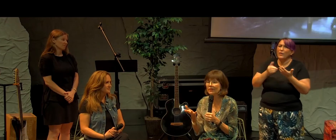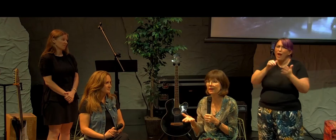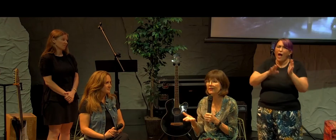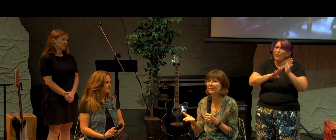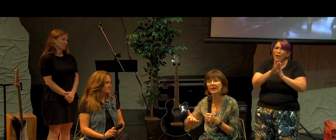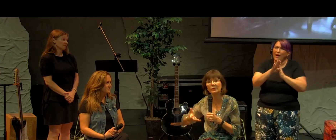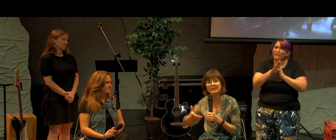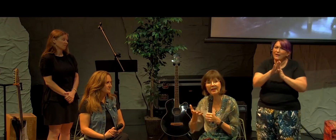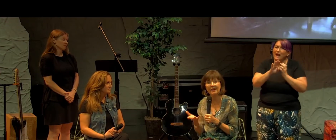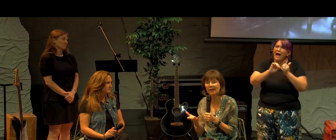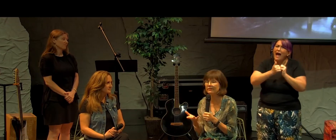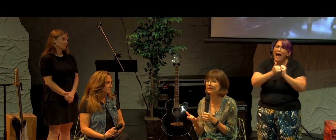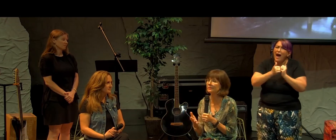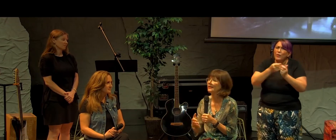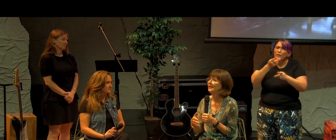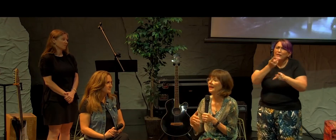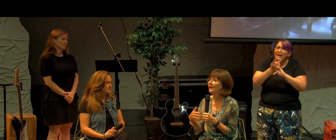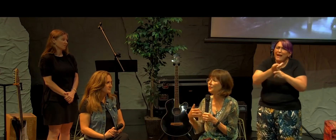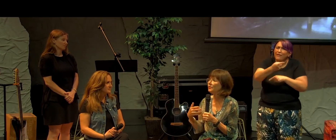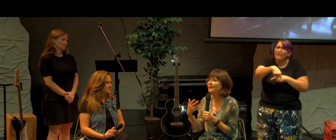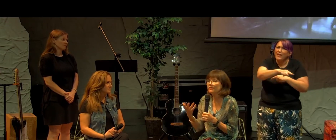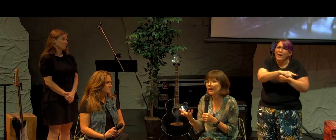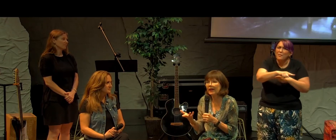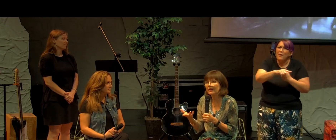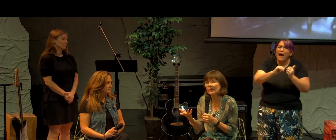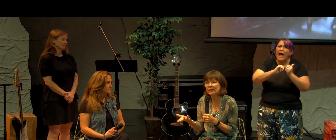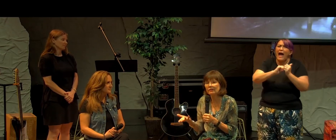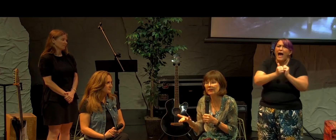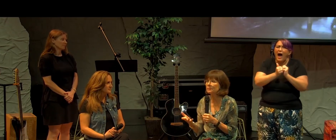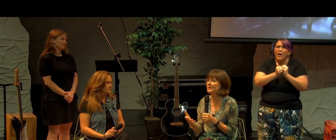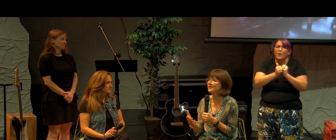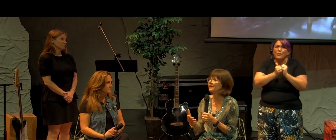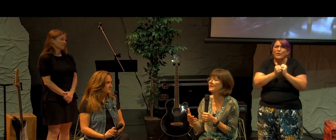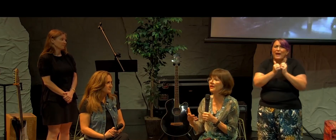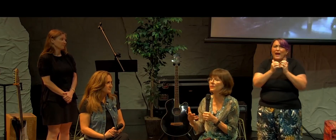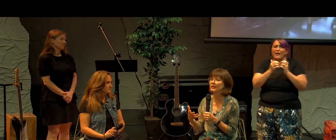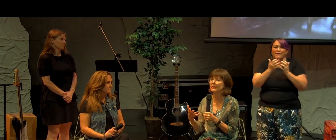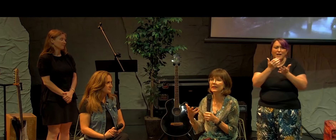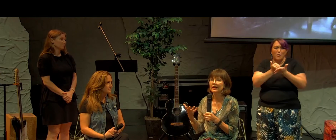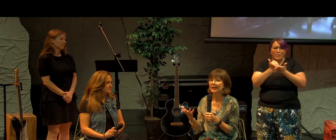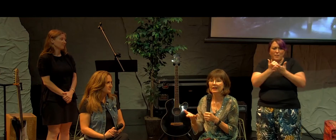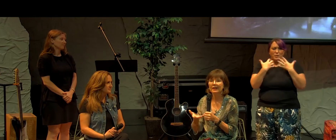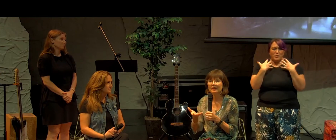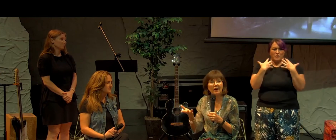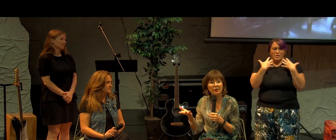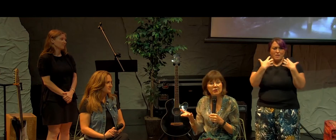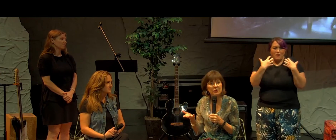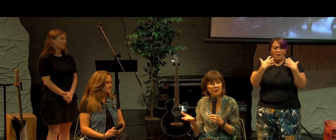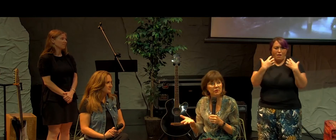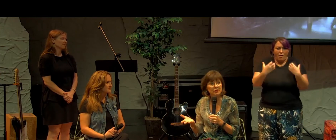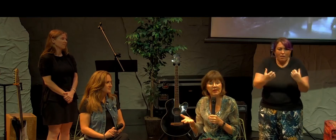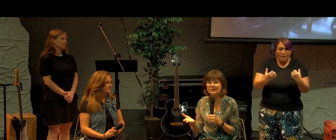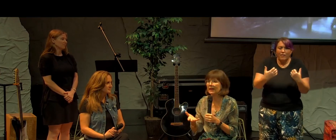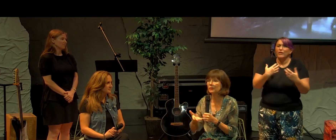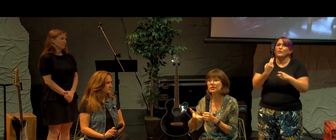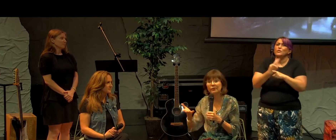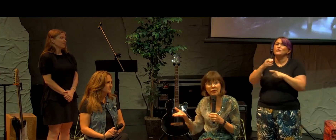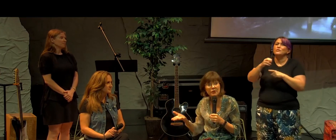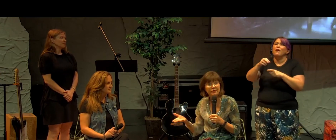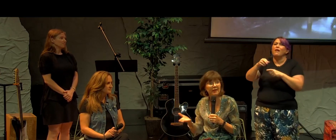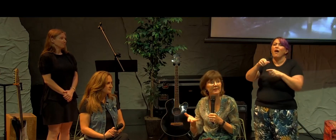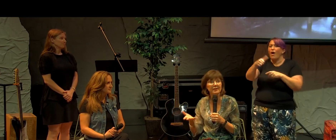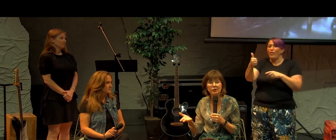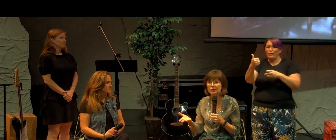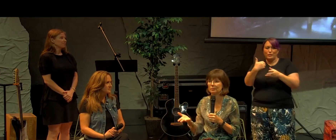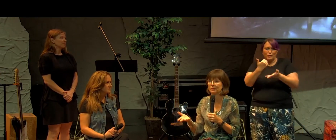not thriving. How do we take care of them? How do they reinvent themselves? How do we get others to use their gifts? How do we